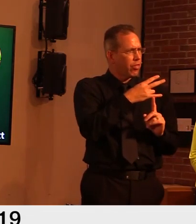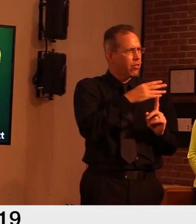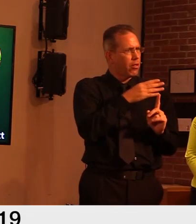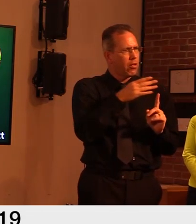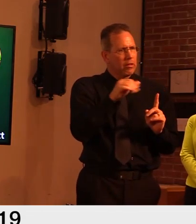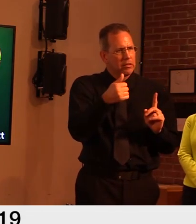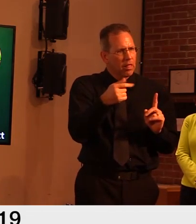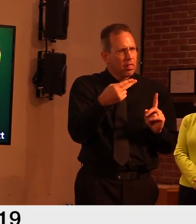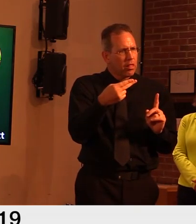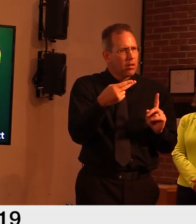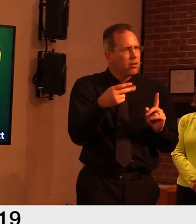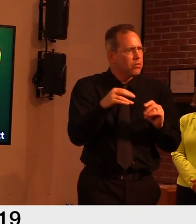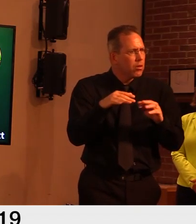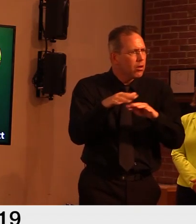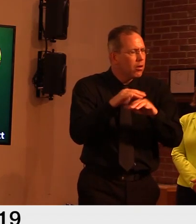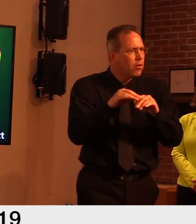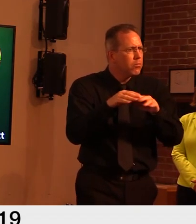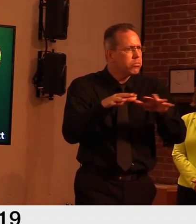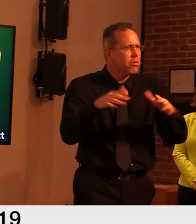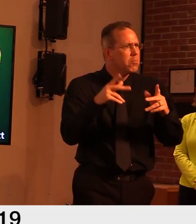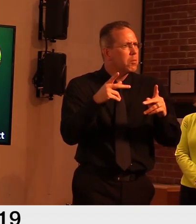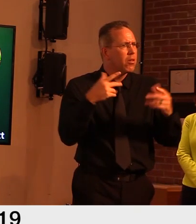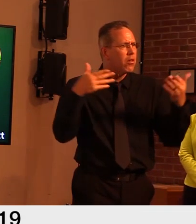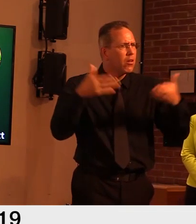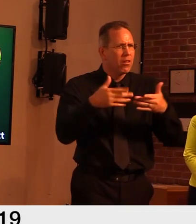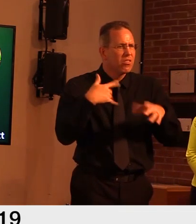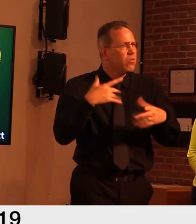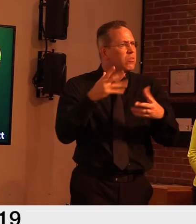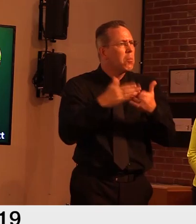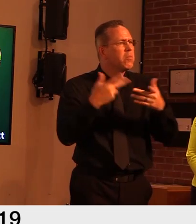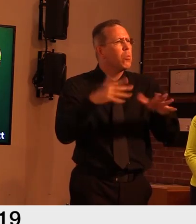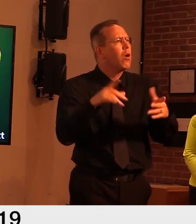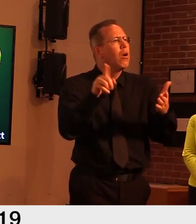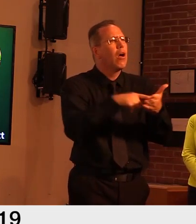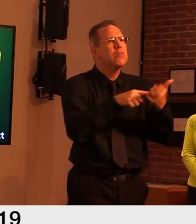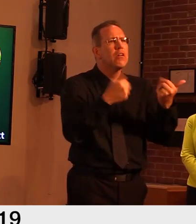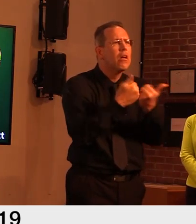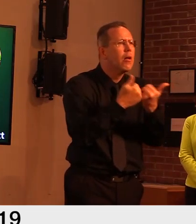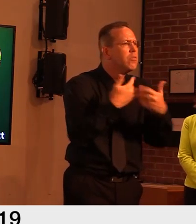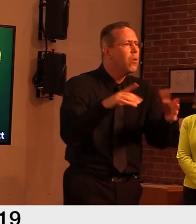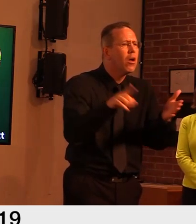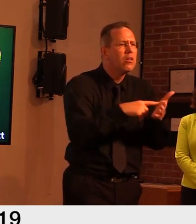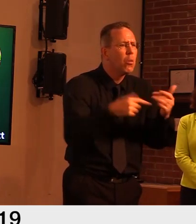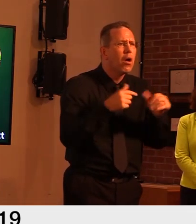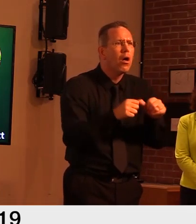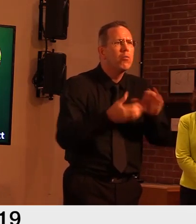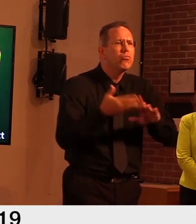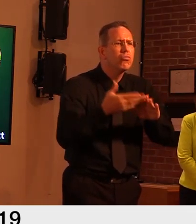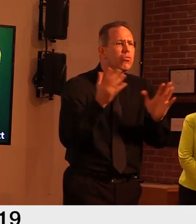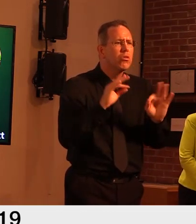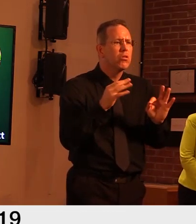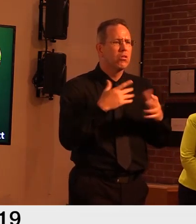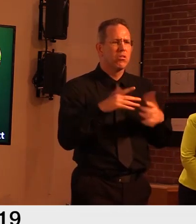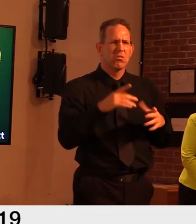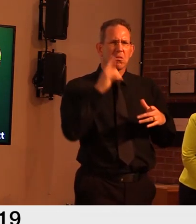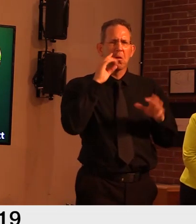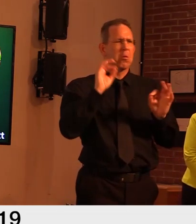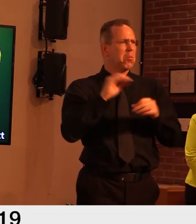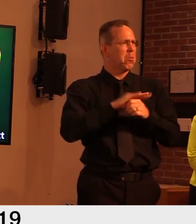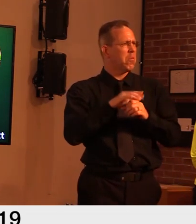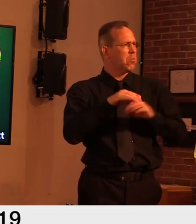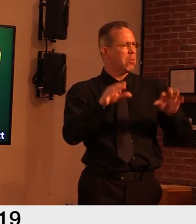state, March 11th. Date of the UVM basketball game, March 10th. At a time when no